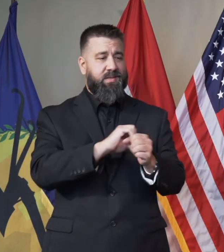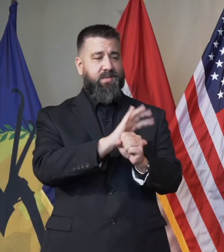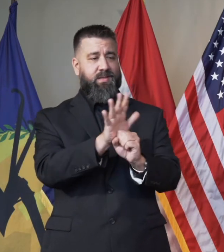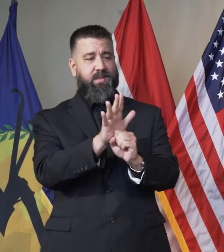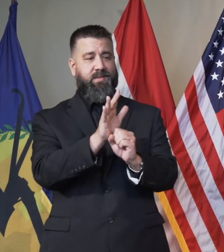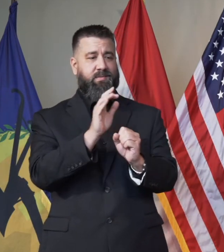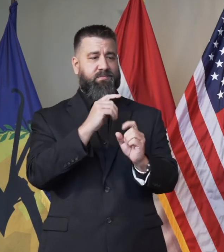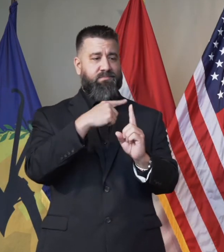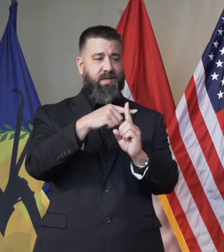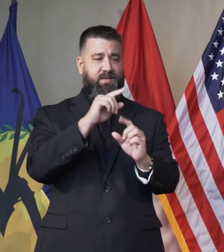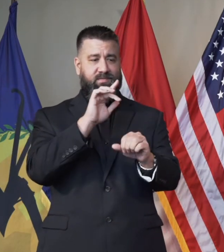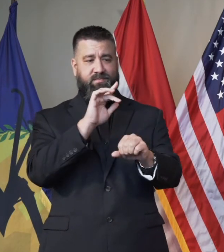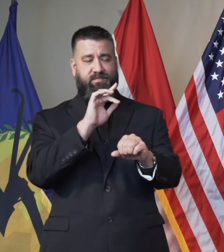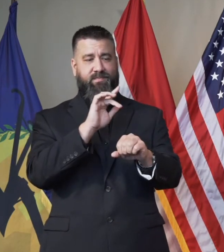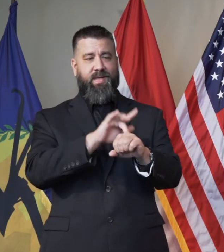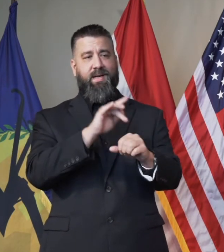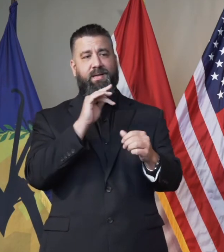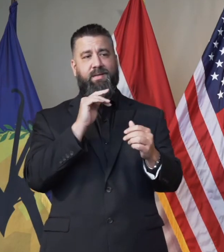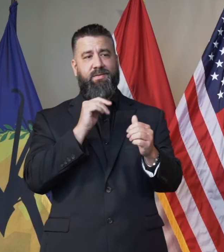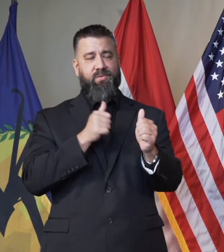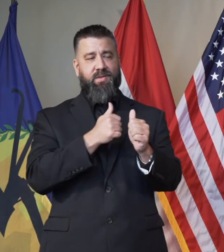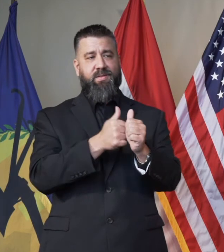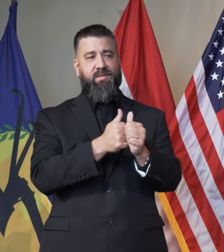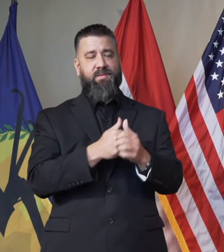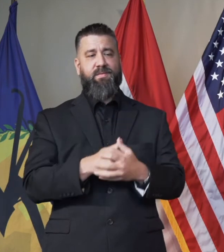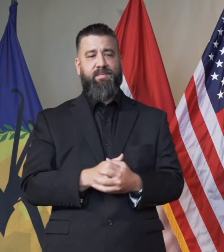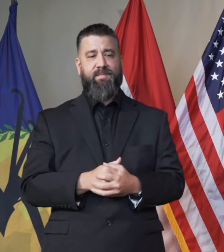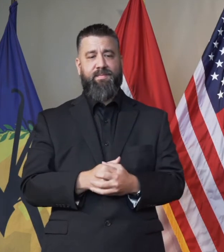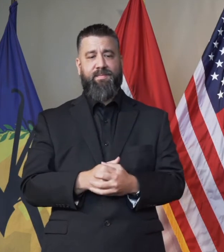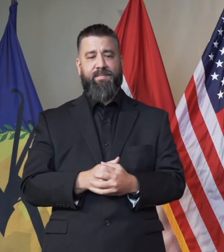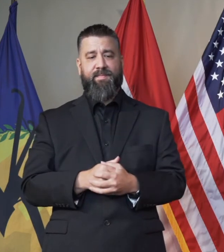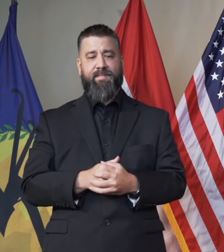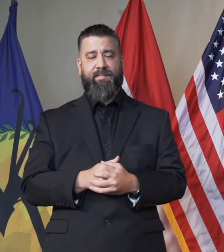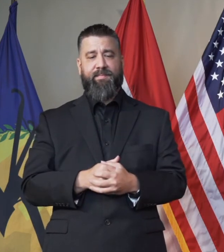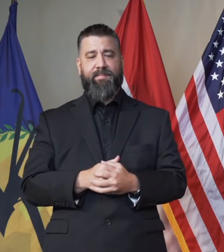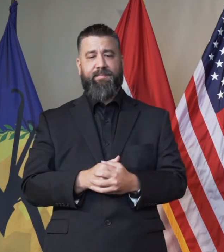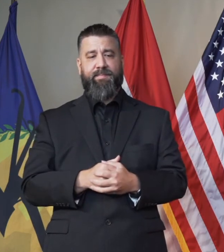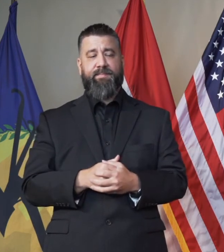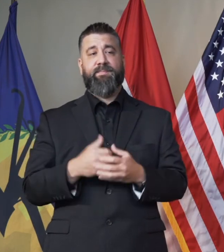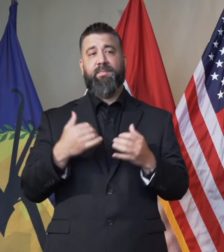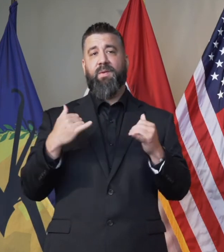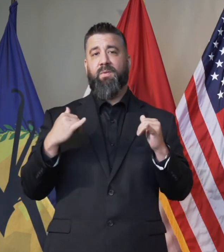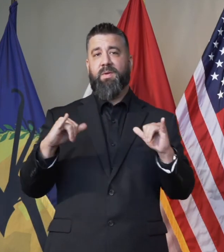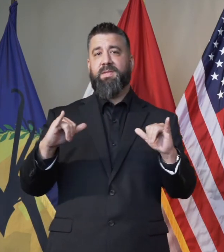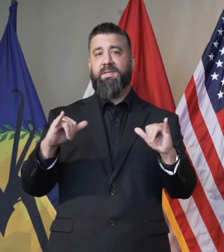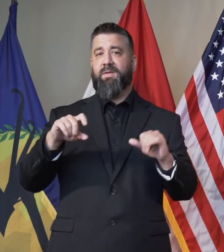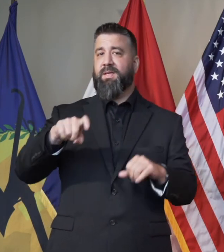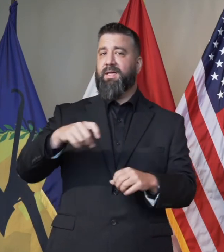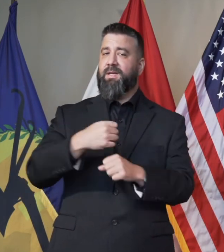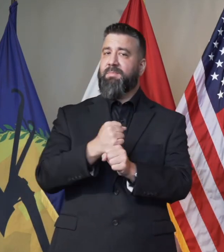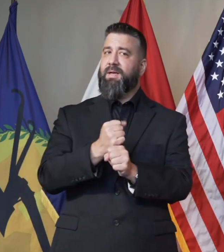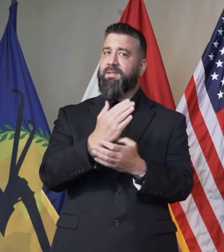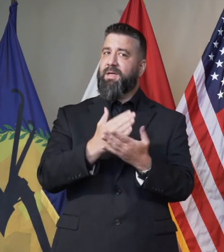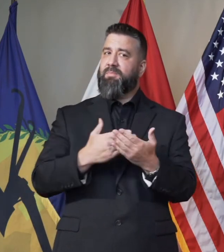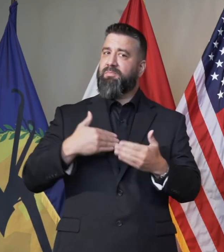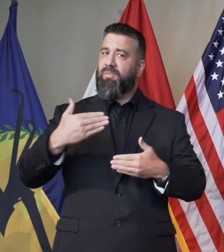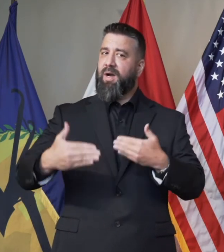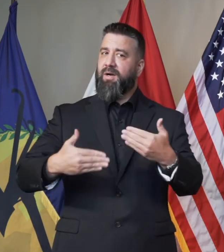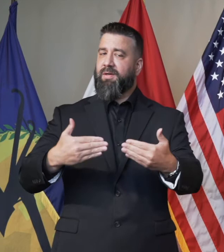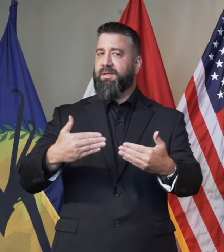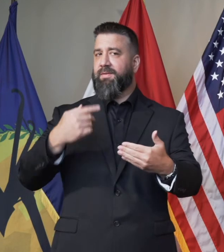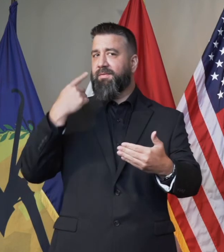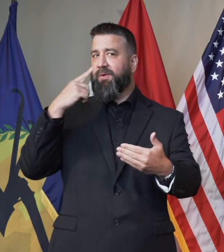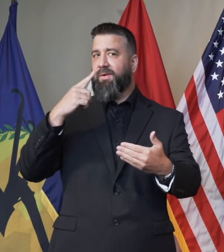that presents some challenge. We still have we still need to make some progress in